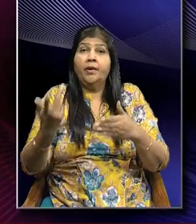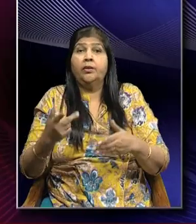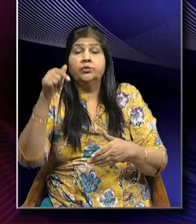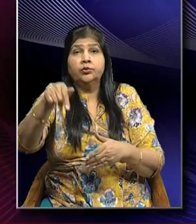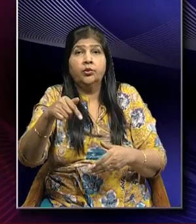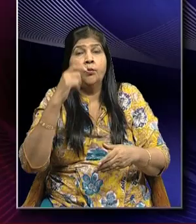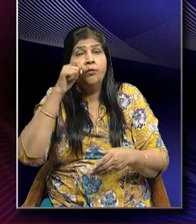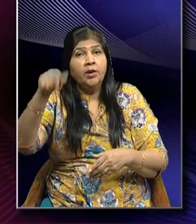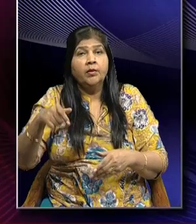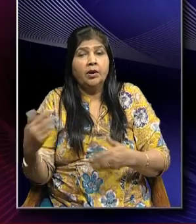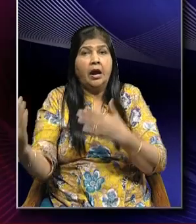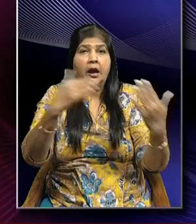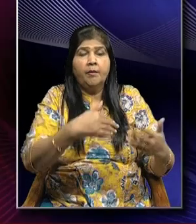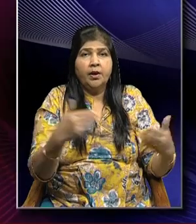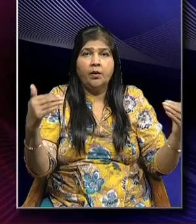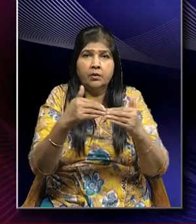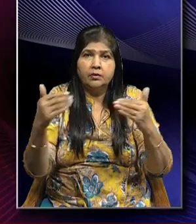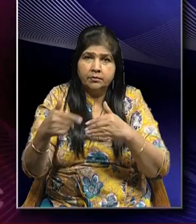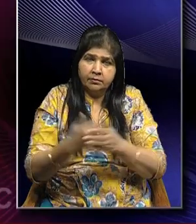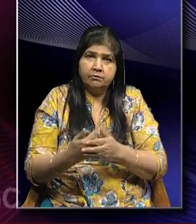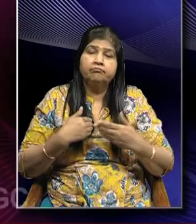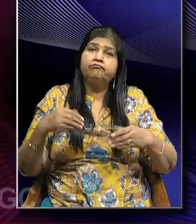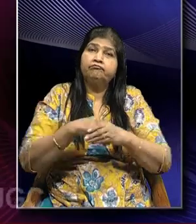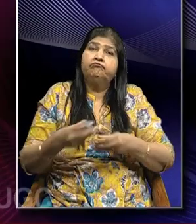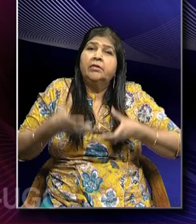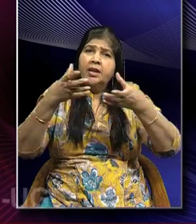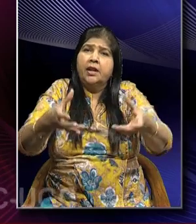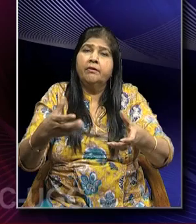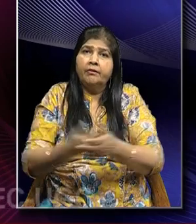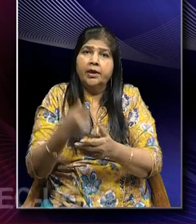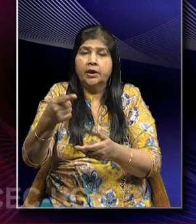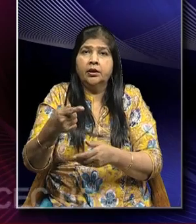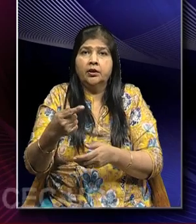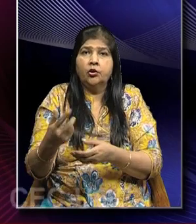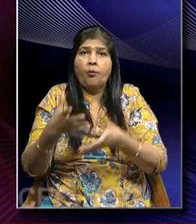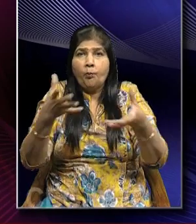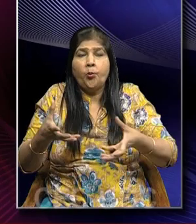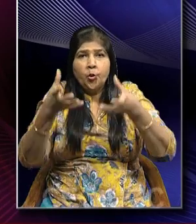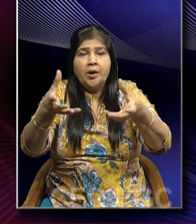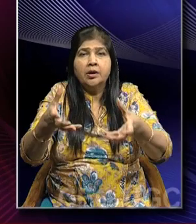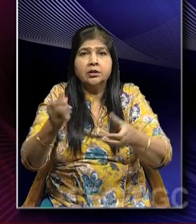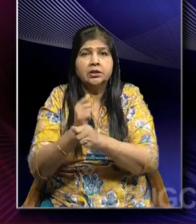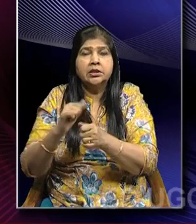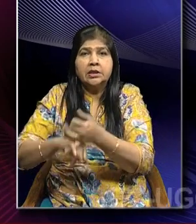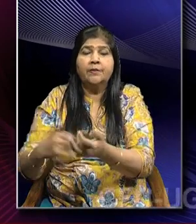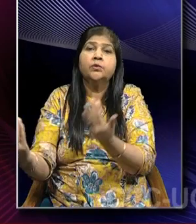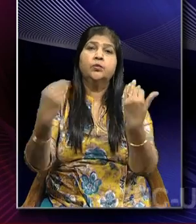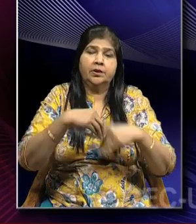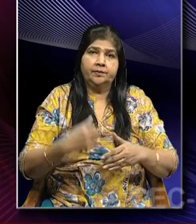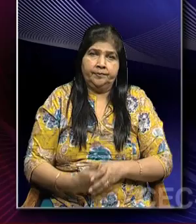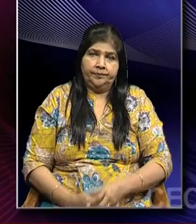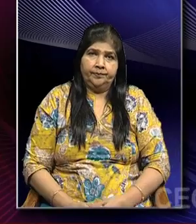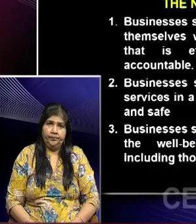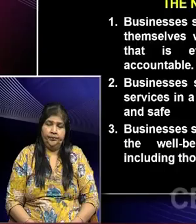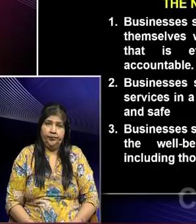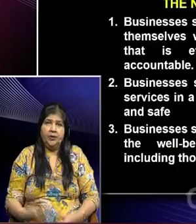the people who are coming in contact with us while delivering their products and services to us. So